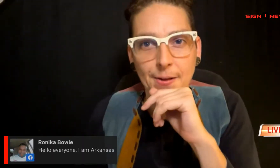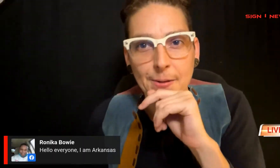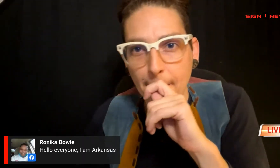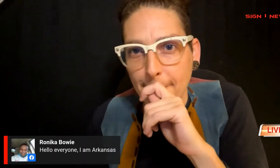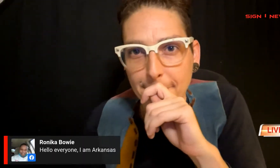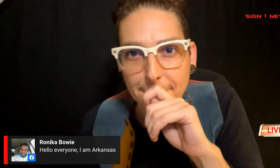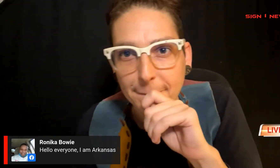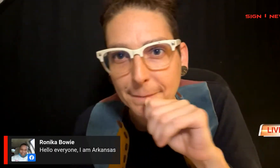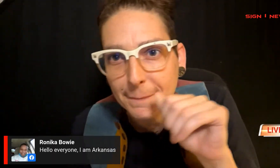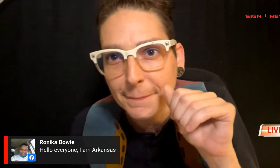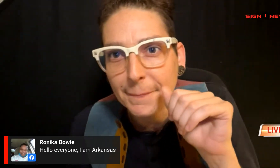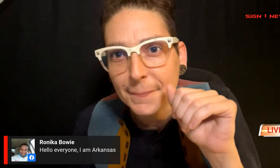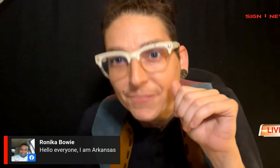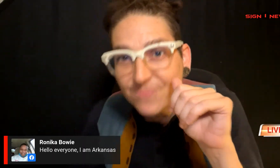Beautiful town.